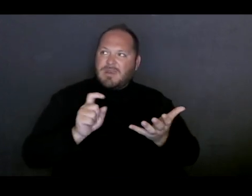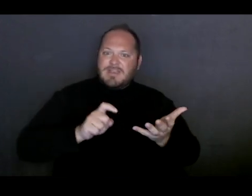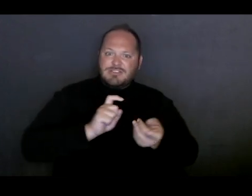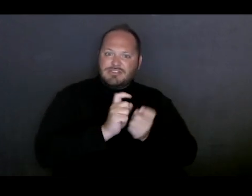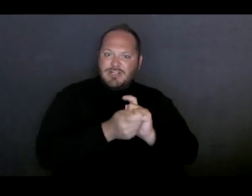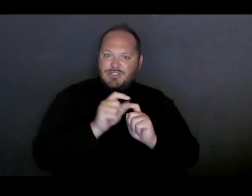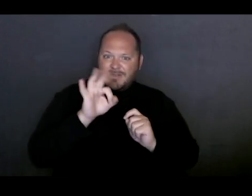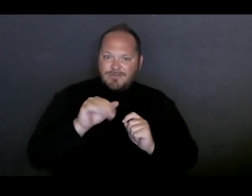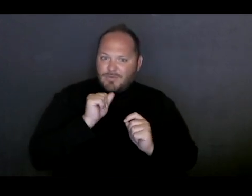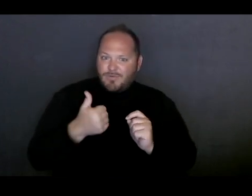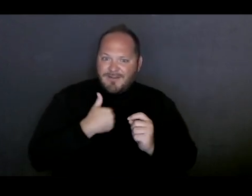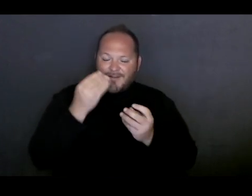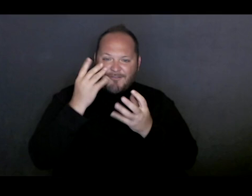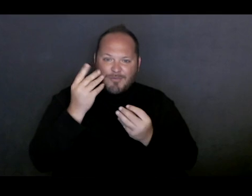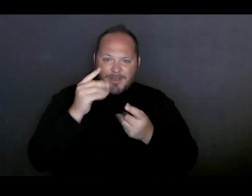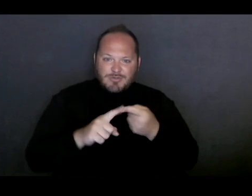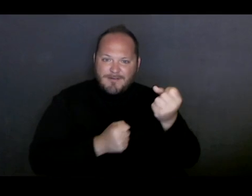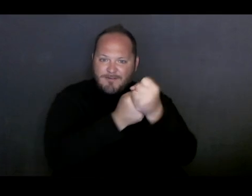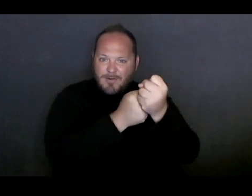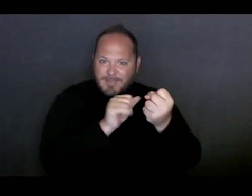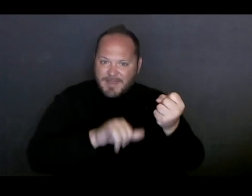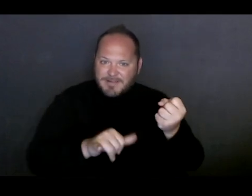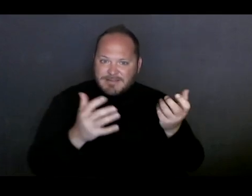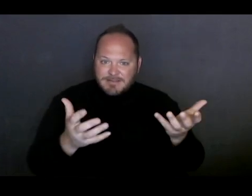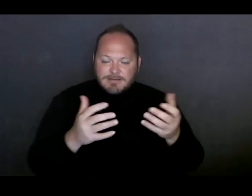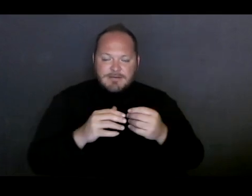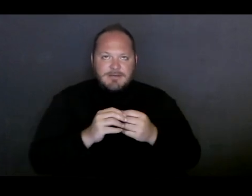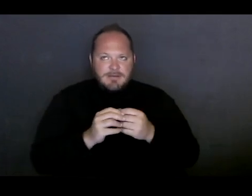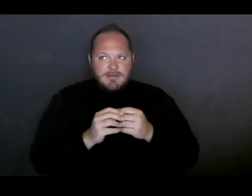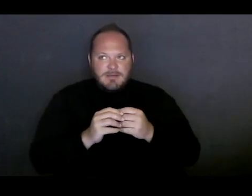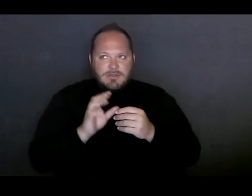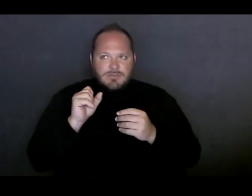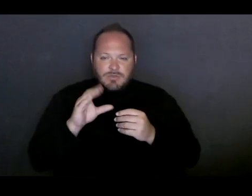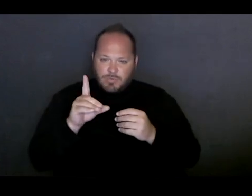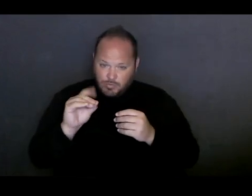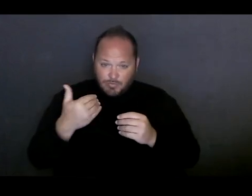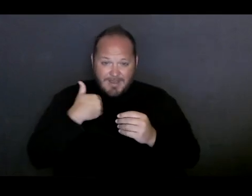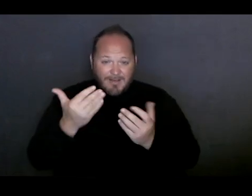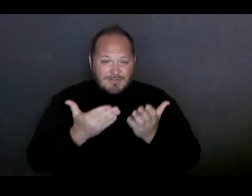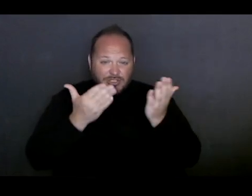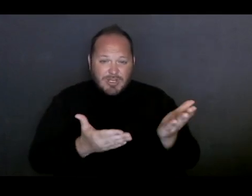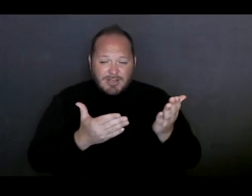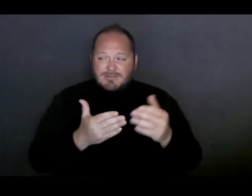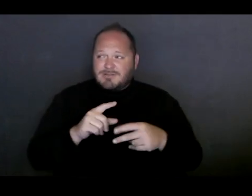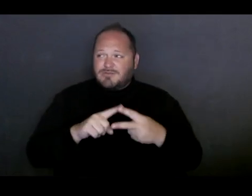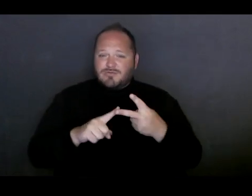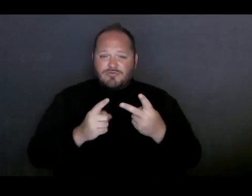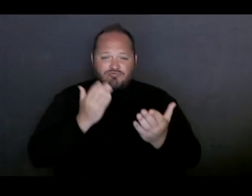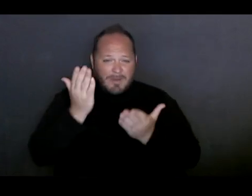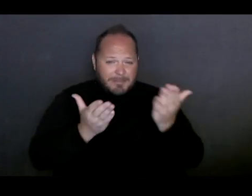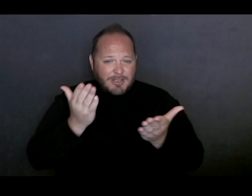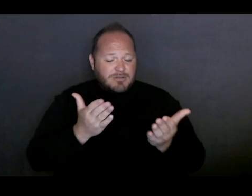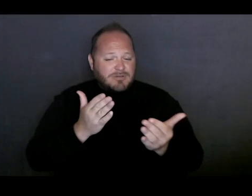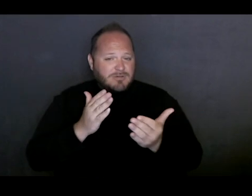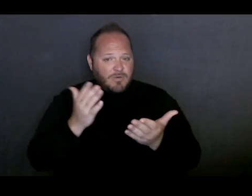that, right? And so in that regard, do you have suggestions or recommendations on what you'd like to see in order to